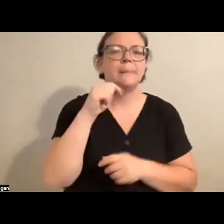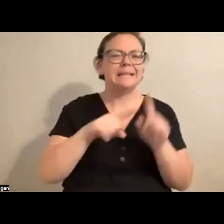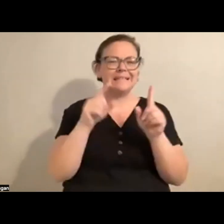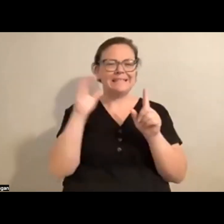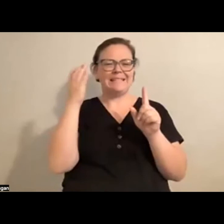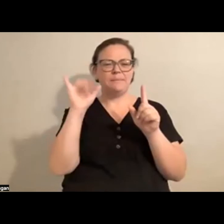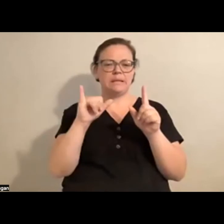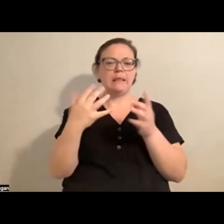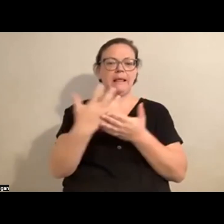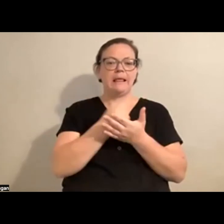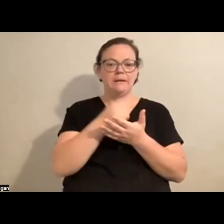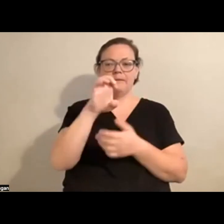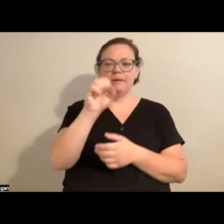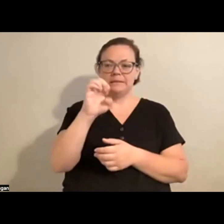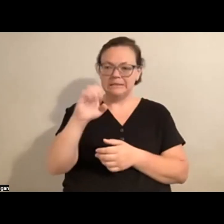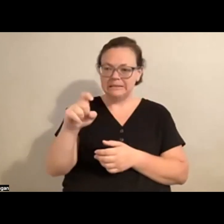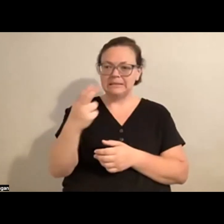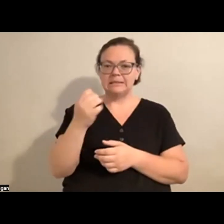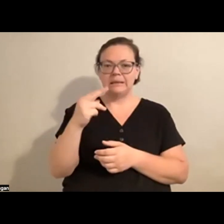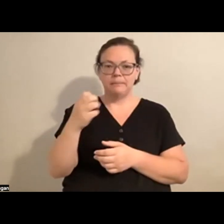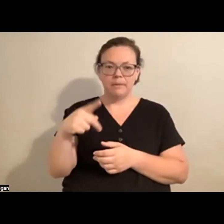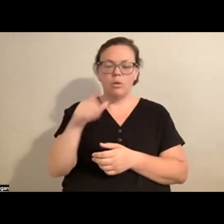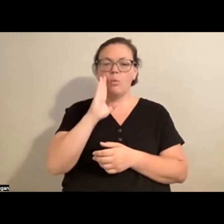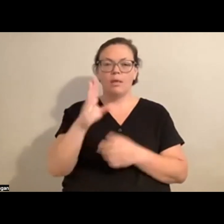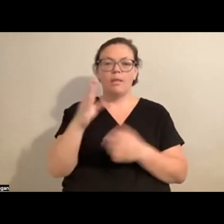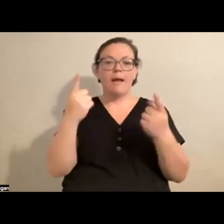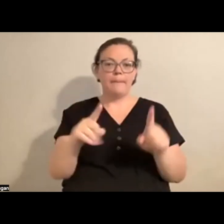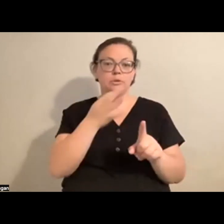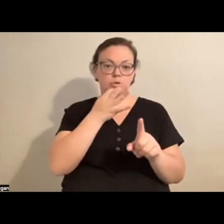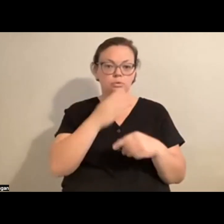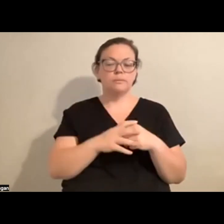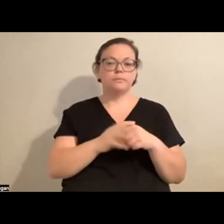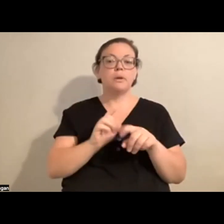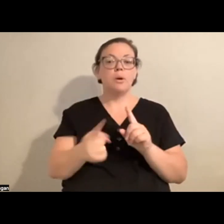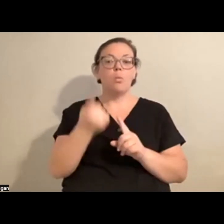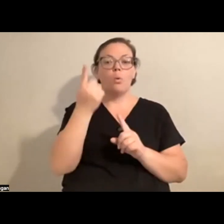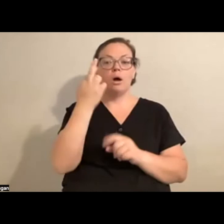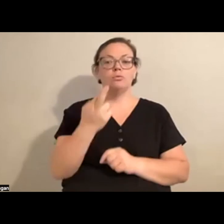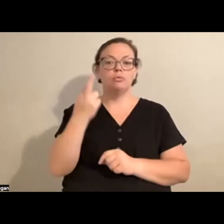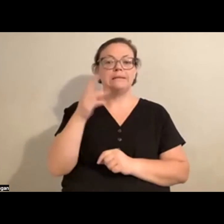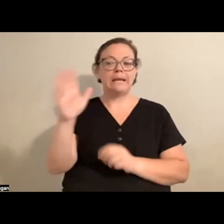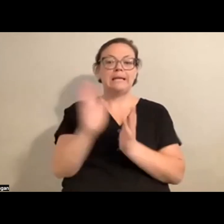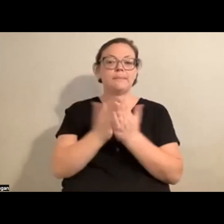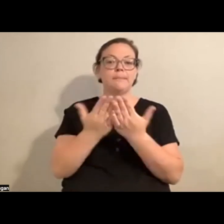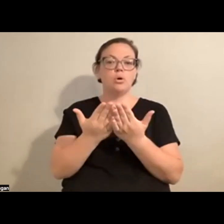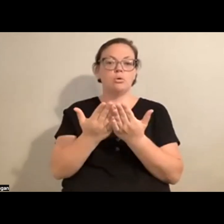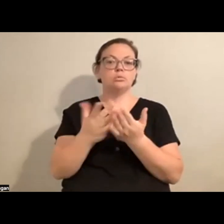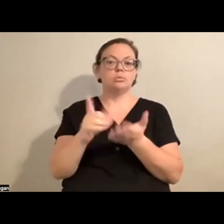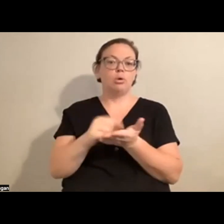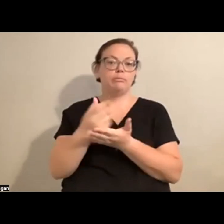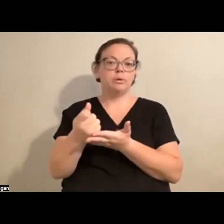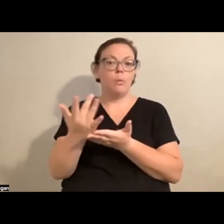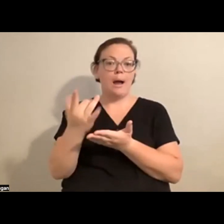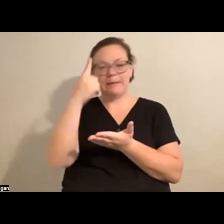of Essex Hemphill is coming soon. But one of the reasons why his books are out of print is because he did not have a